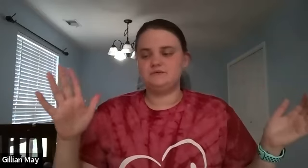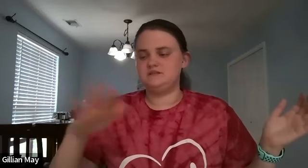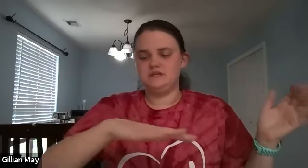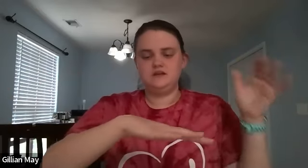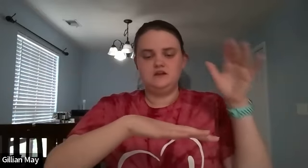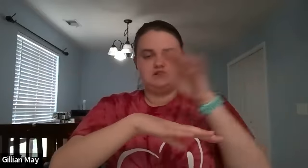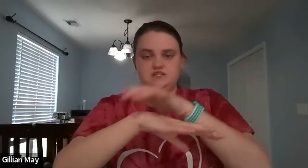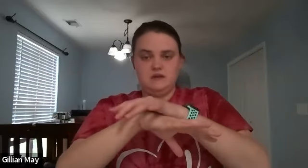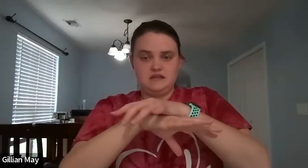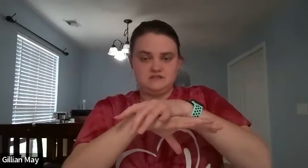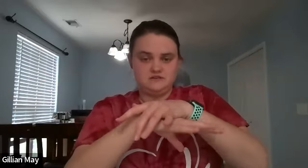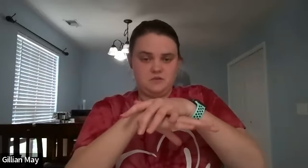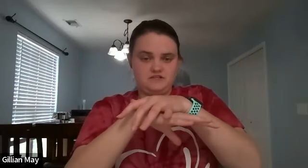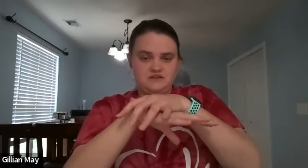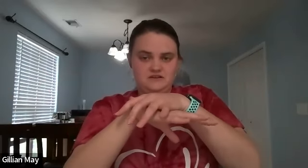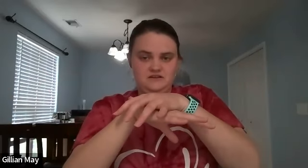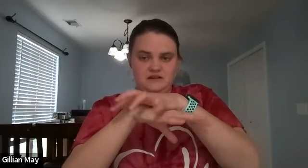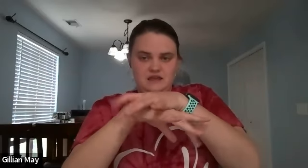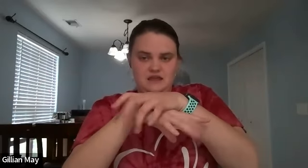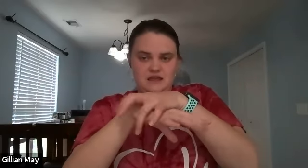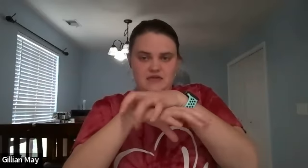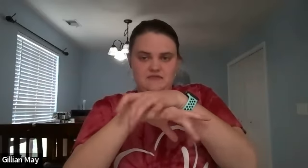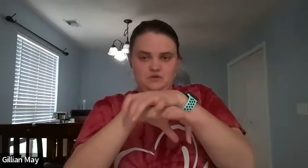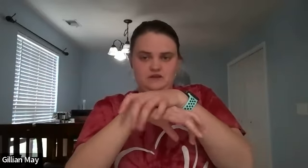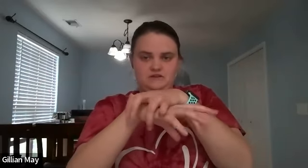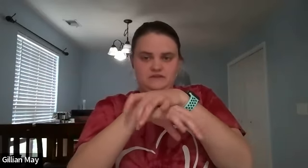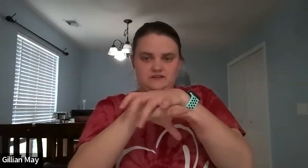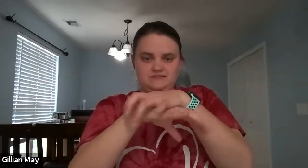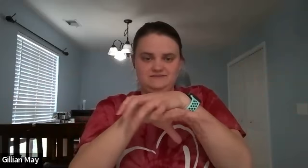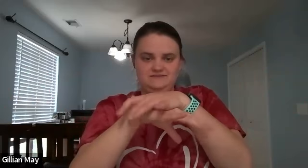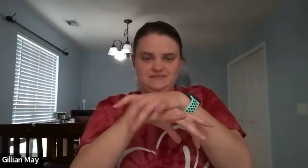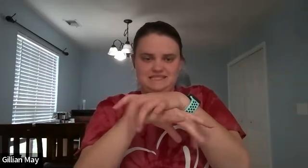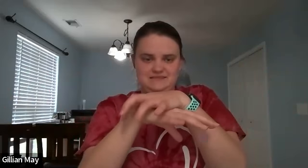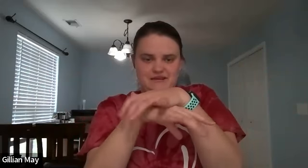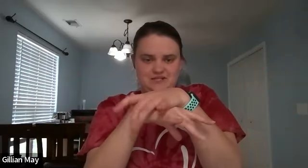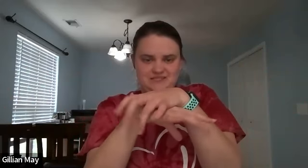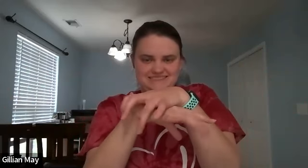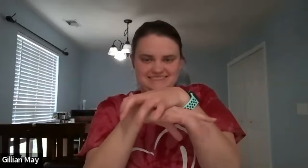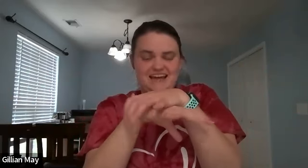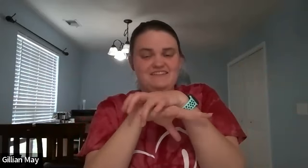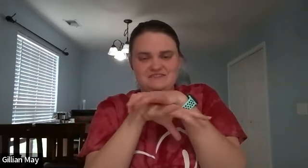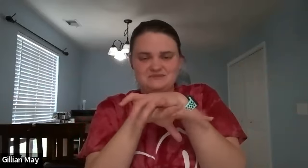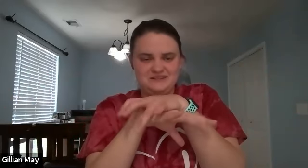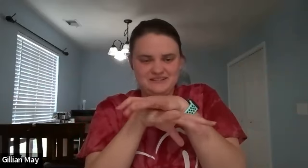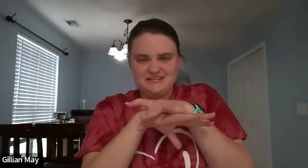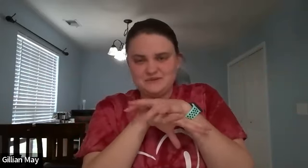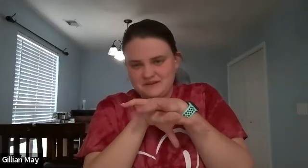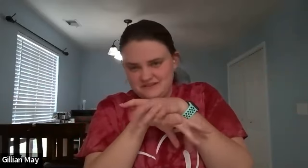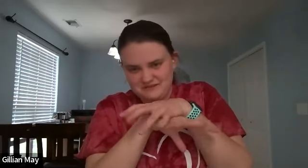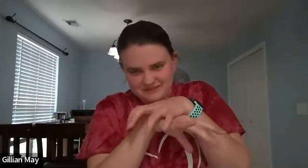going to be 2 hands on top of each other, and then you wiggle your fingers. Spider. I love this one. It's one of my favorite ones.